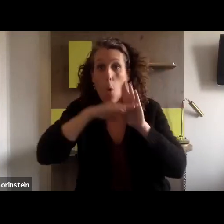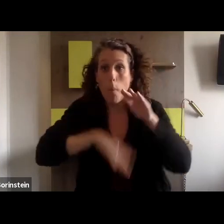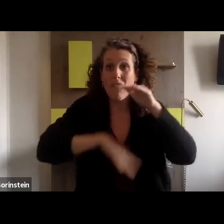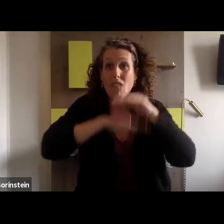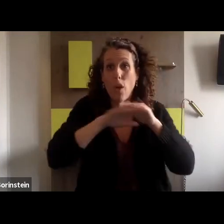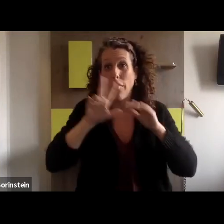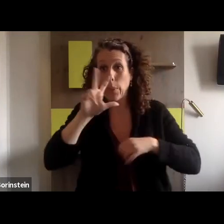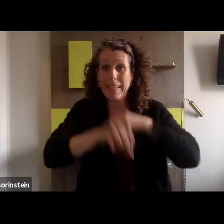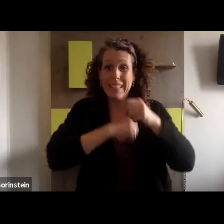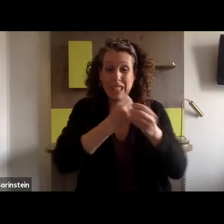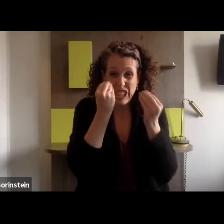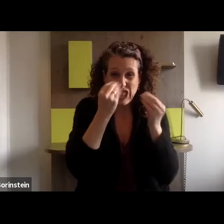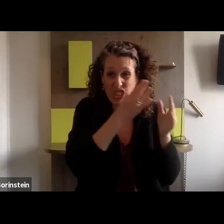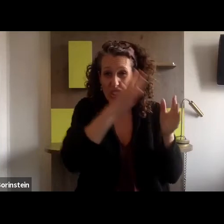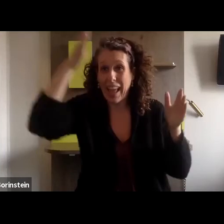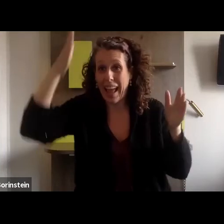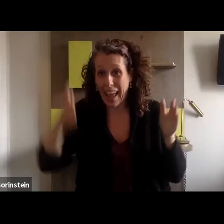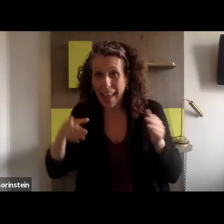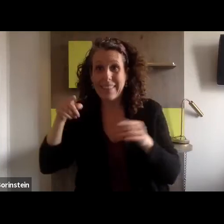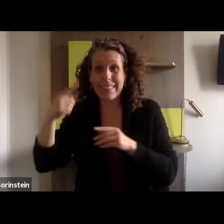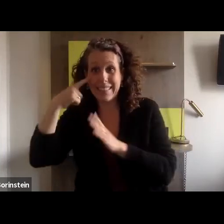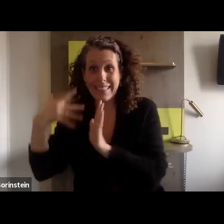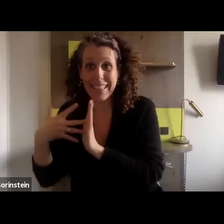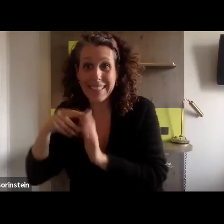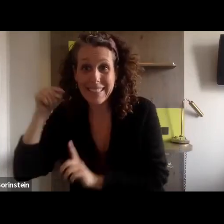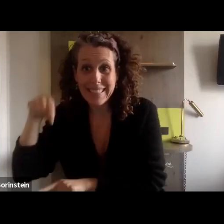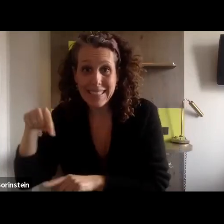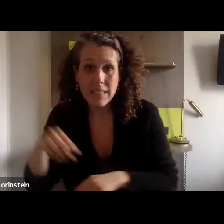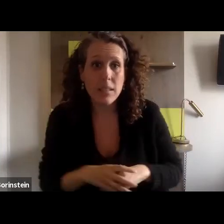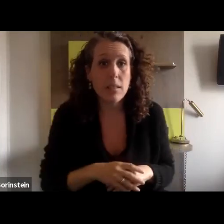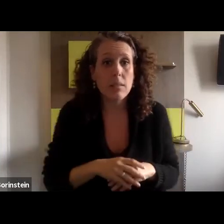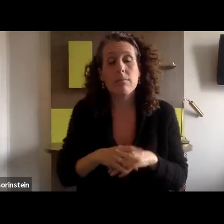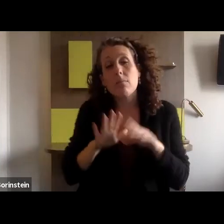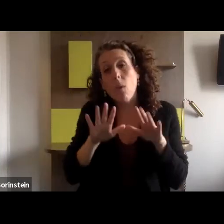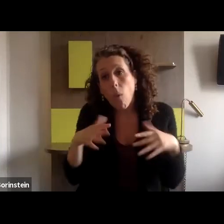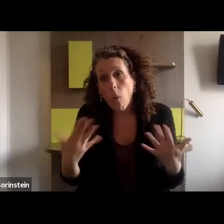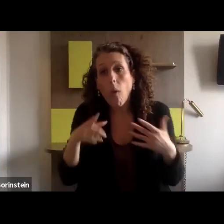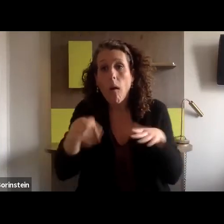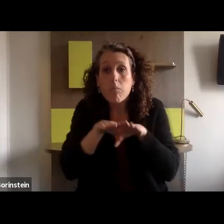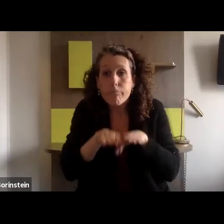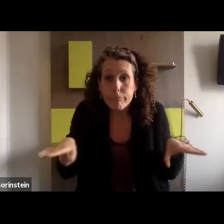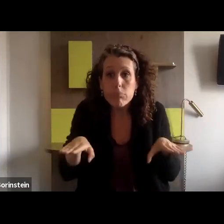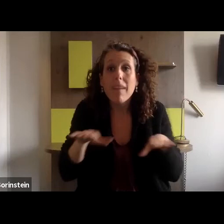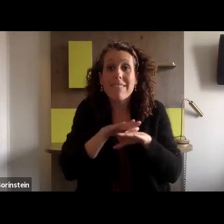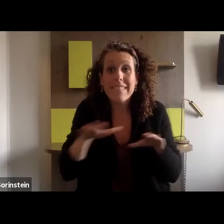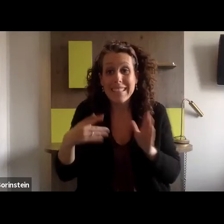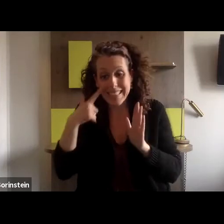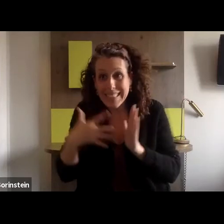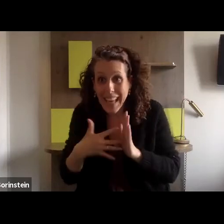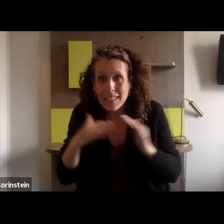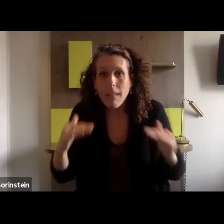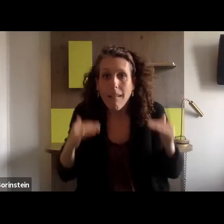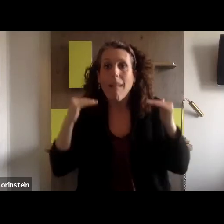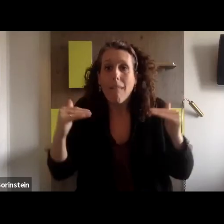years. Or you might have an end of course exam when you take a tertiary education, continuous